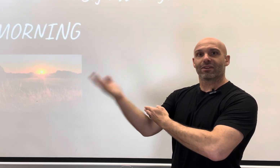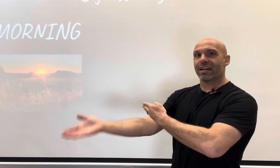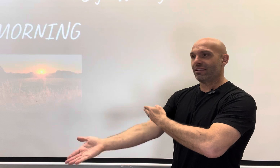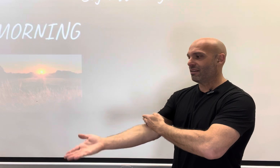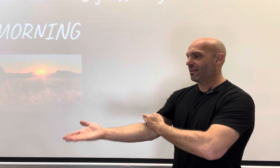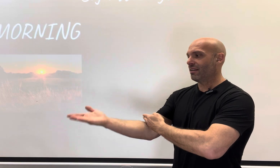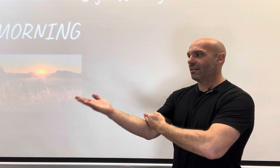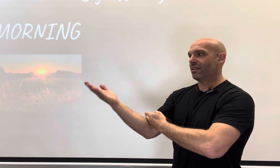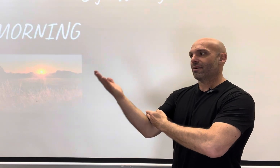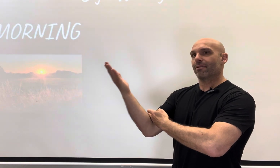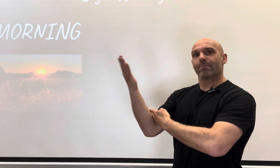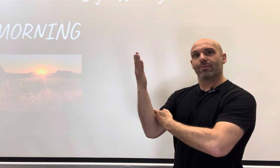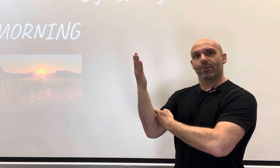okay? Boom.